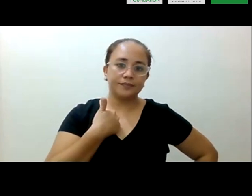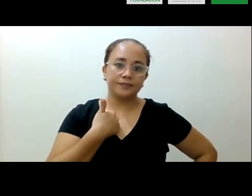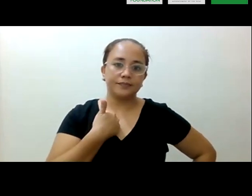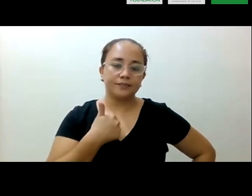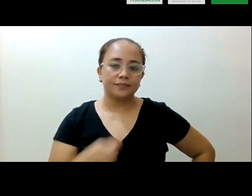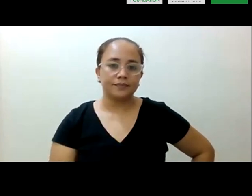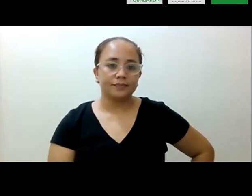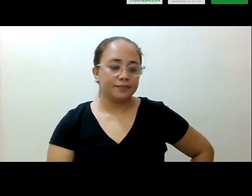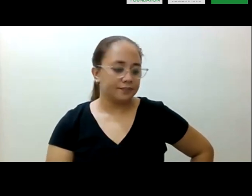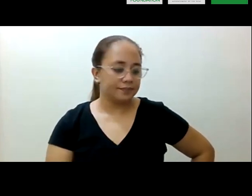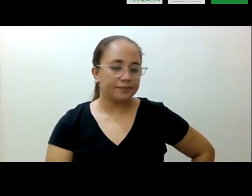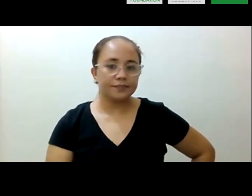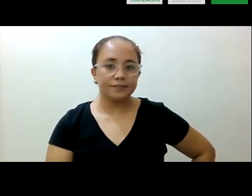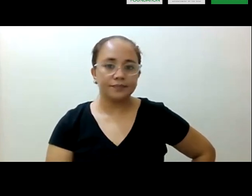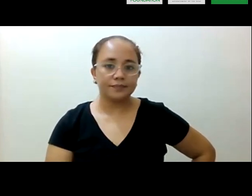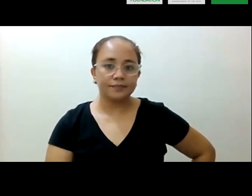All right.